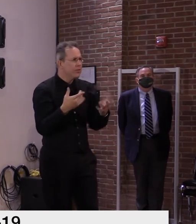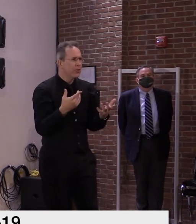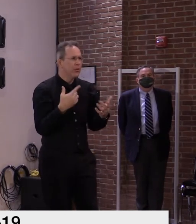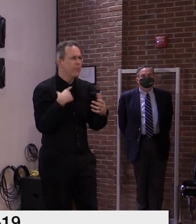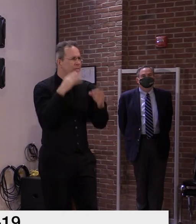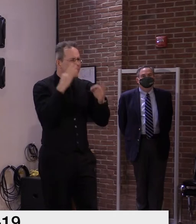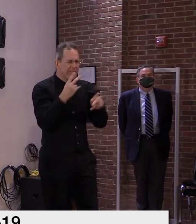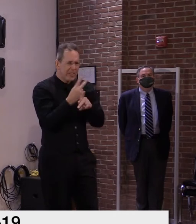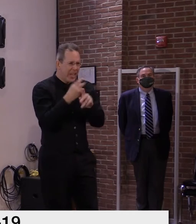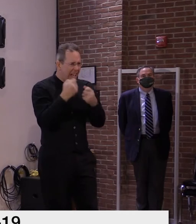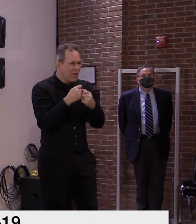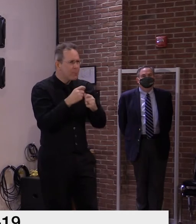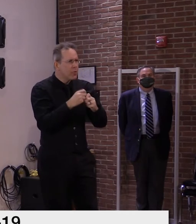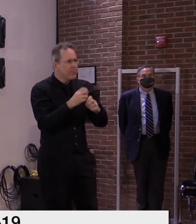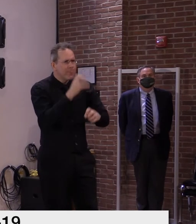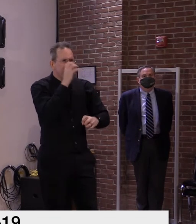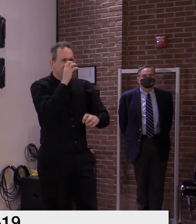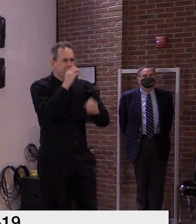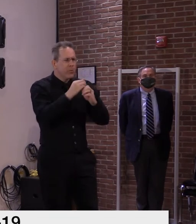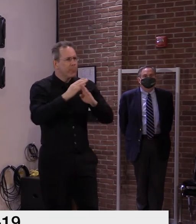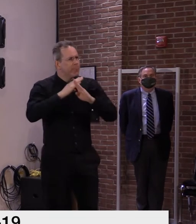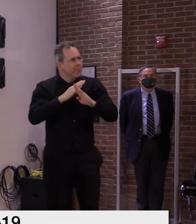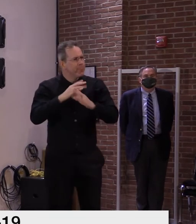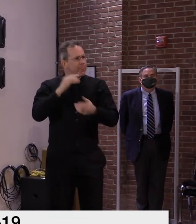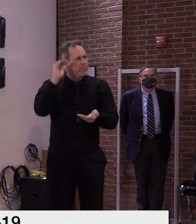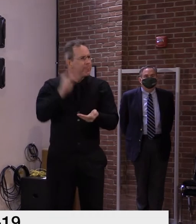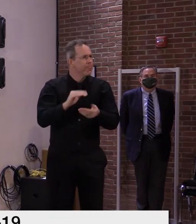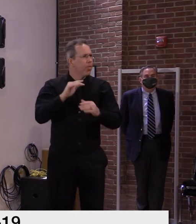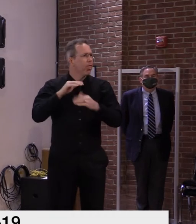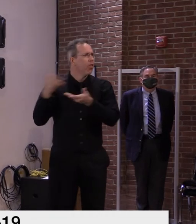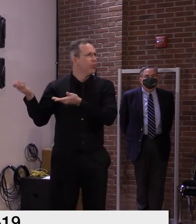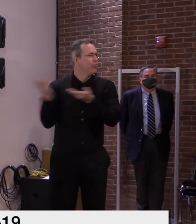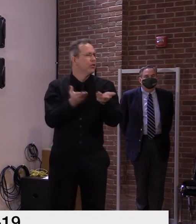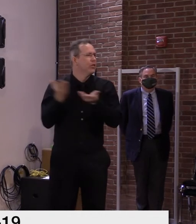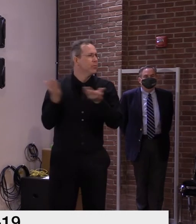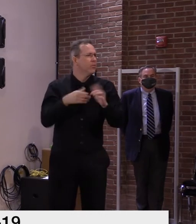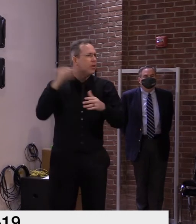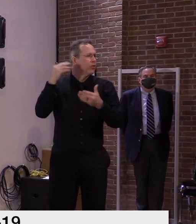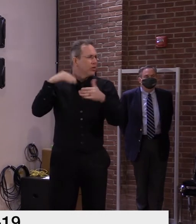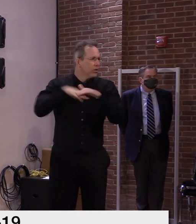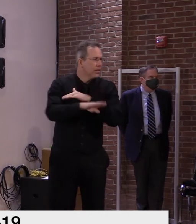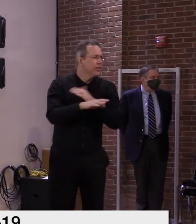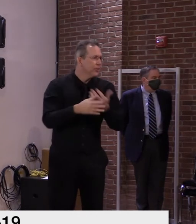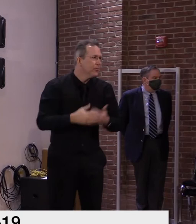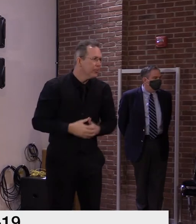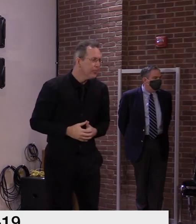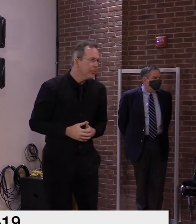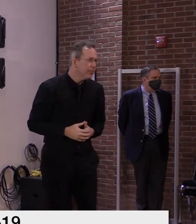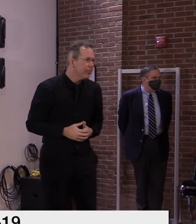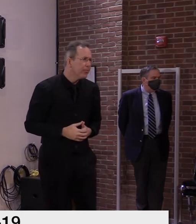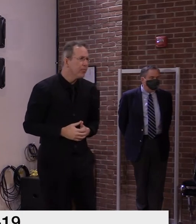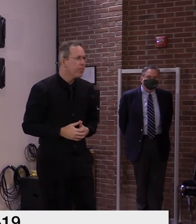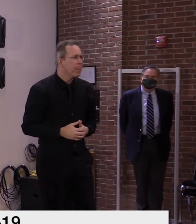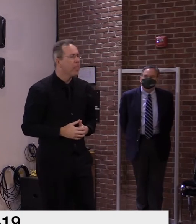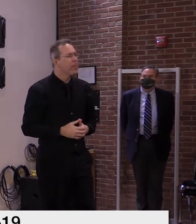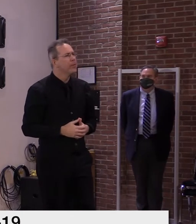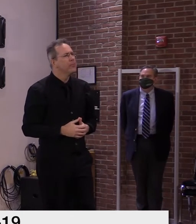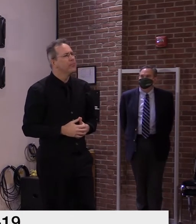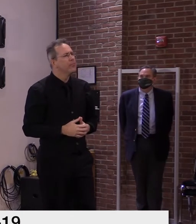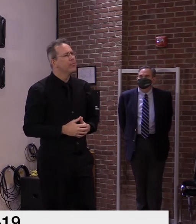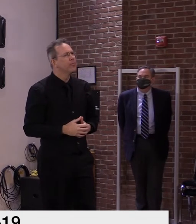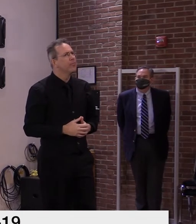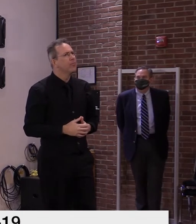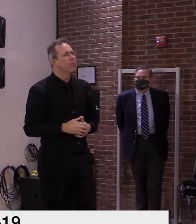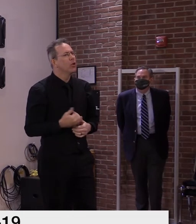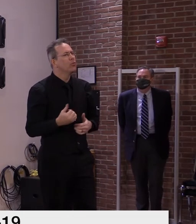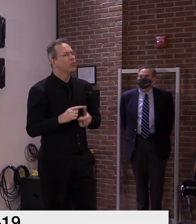the virus from coming into the facility, and we're looking at that right now. We're also looking at how we can enhance